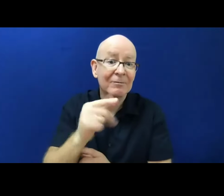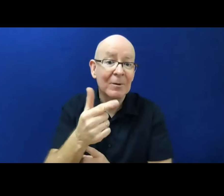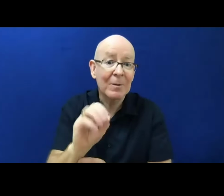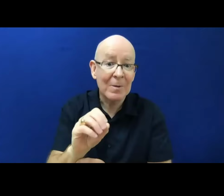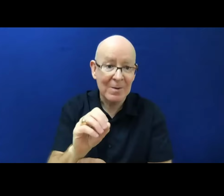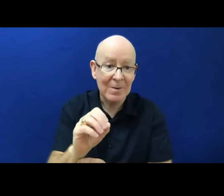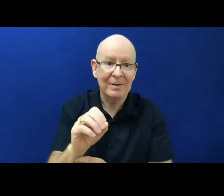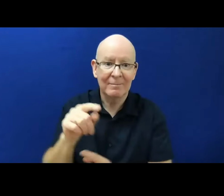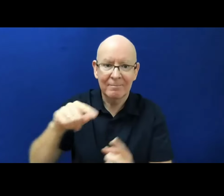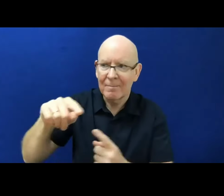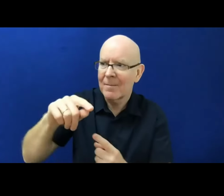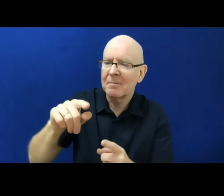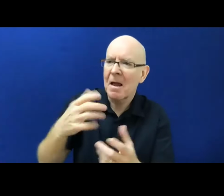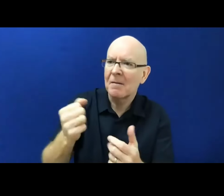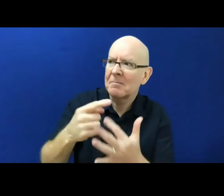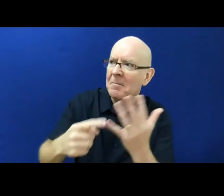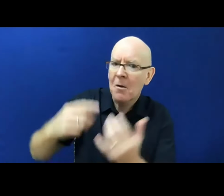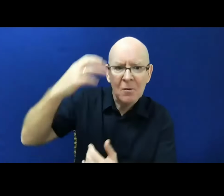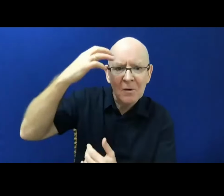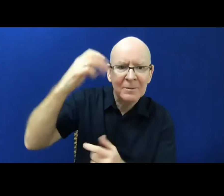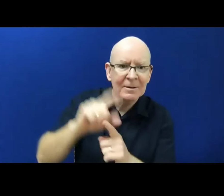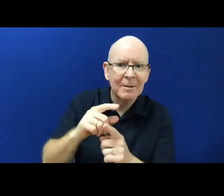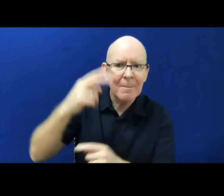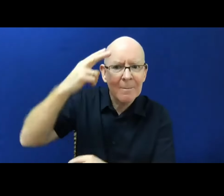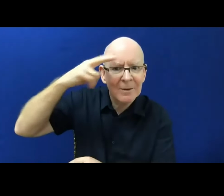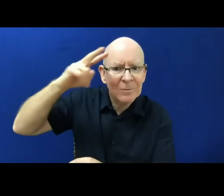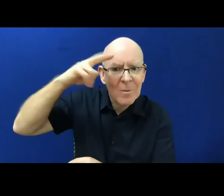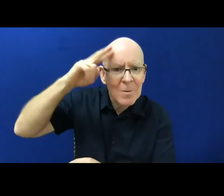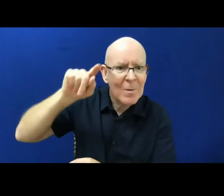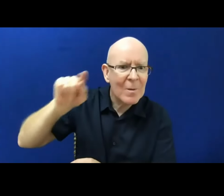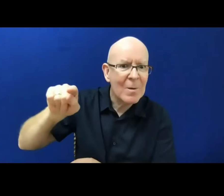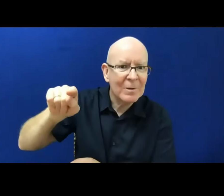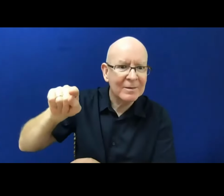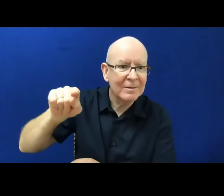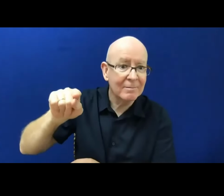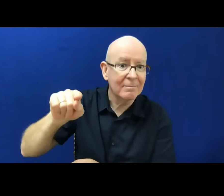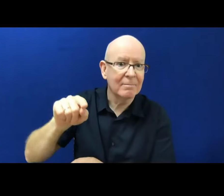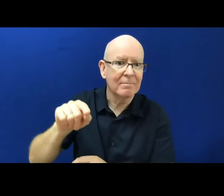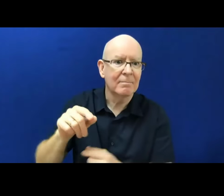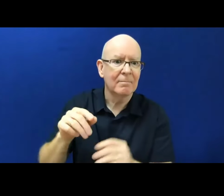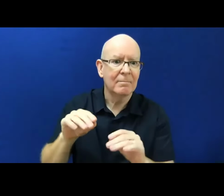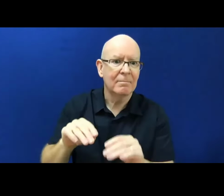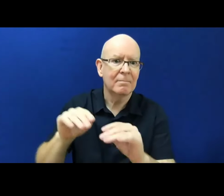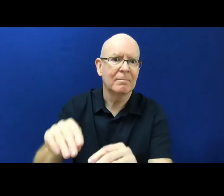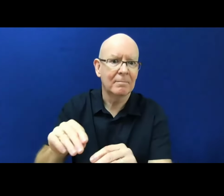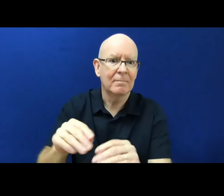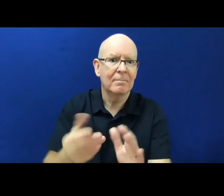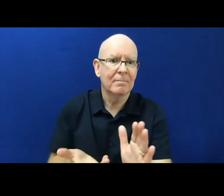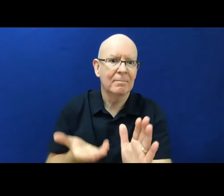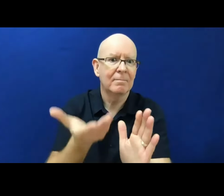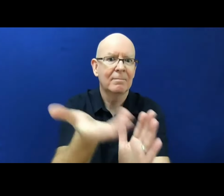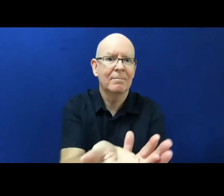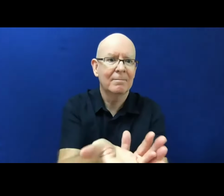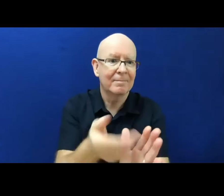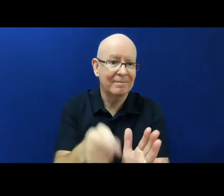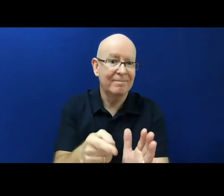gate for this report. And then I think all who have been involved in this background study,